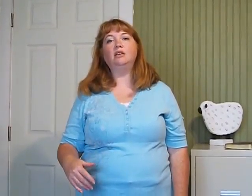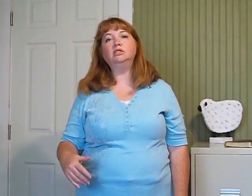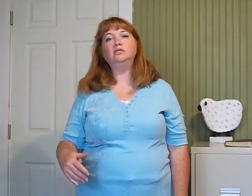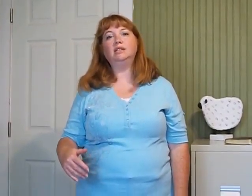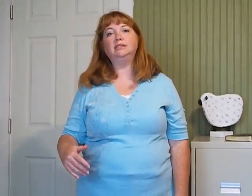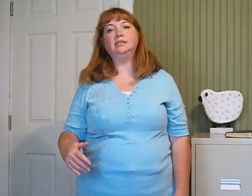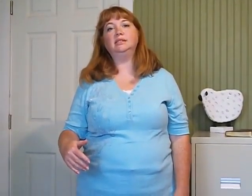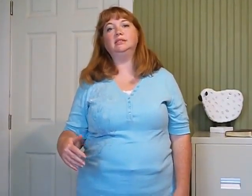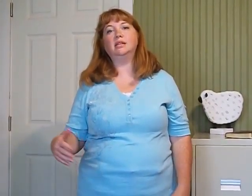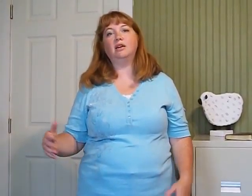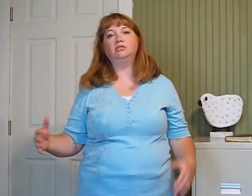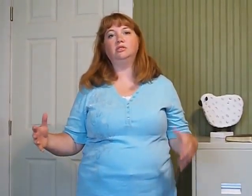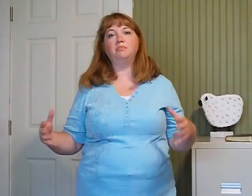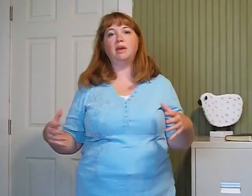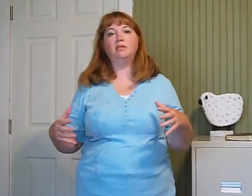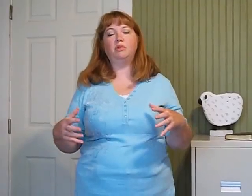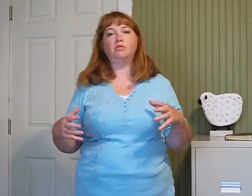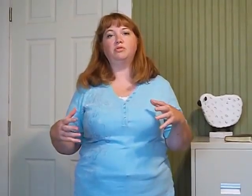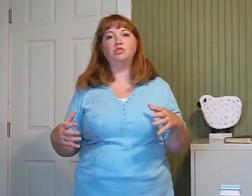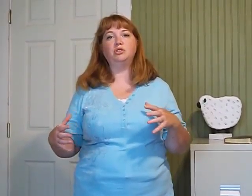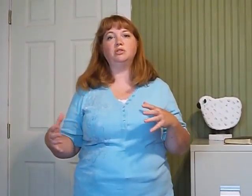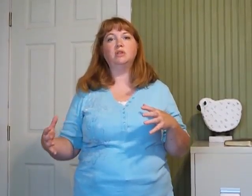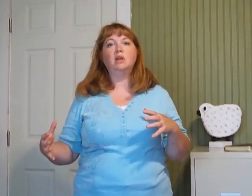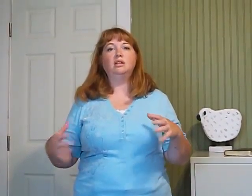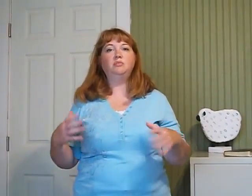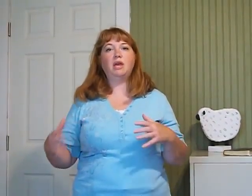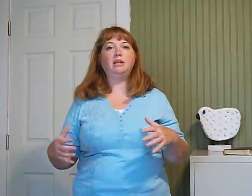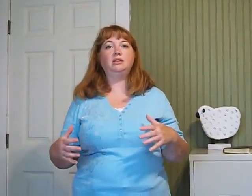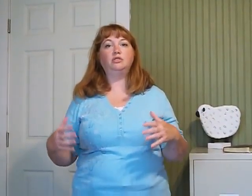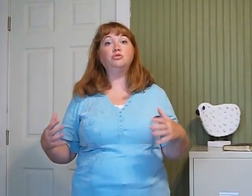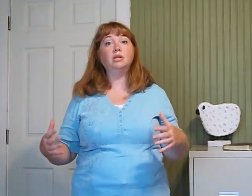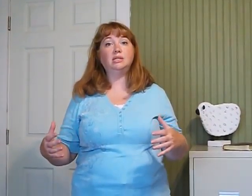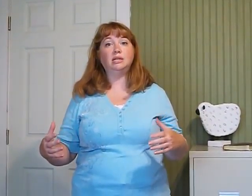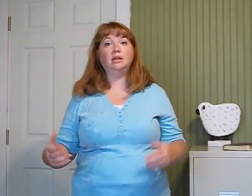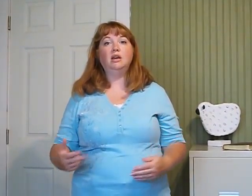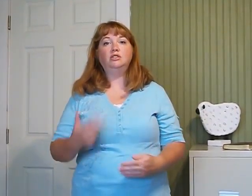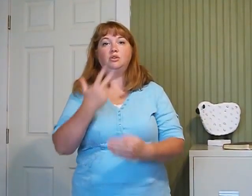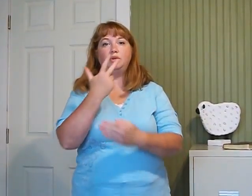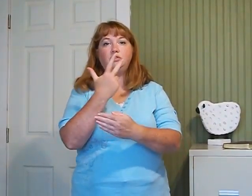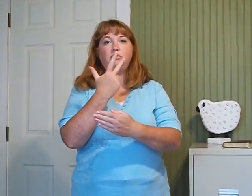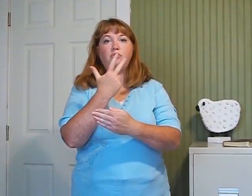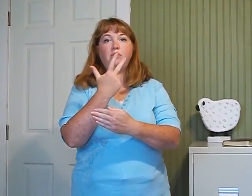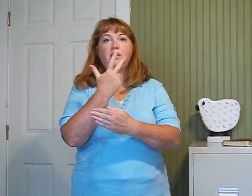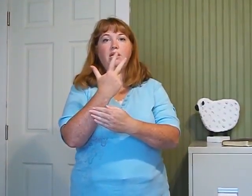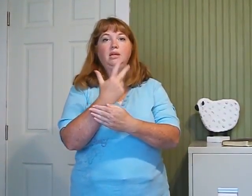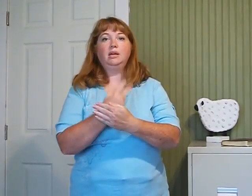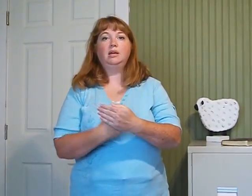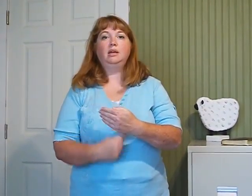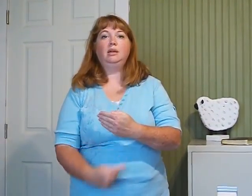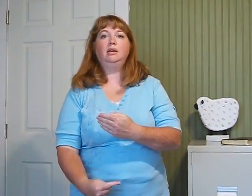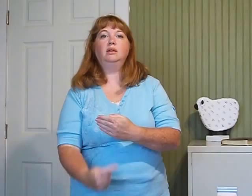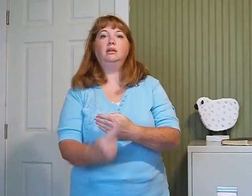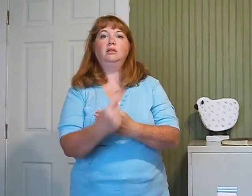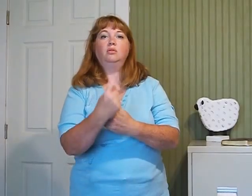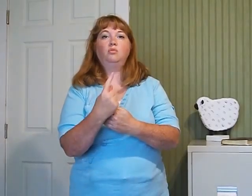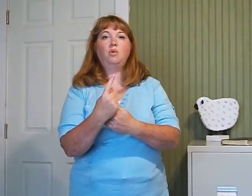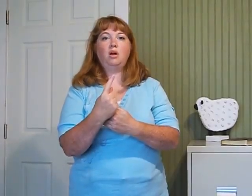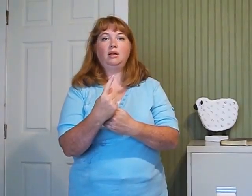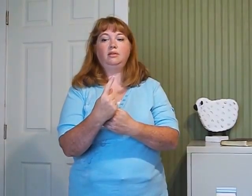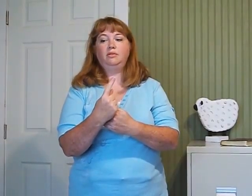Nicaea. The Council of Nicaea is the council that met where the Christians debated the Trinity. So we do 3 in